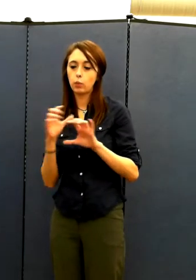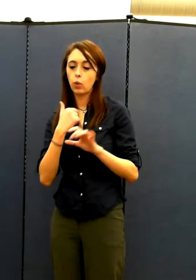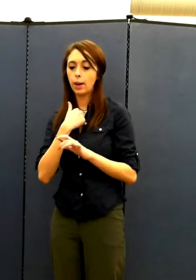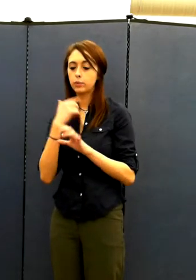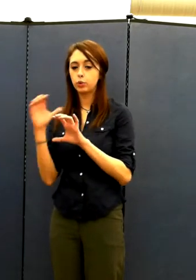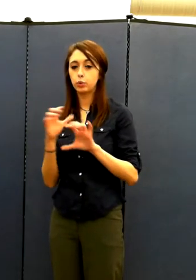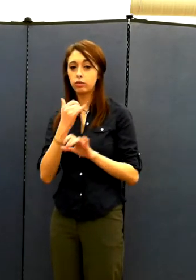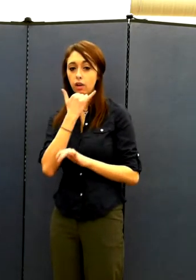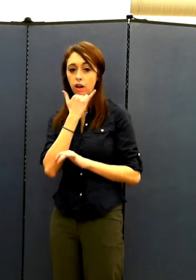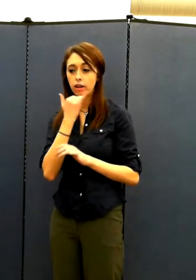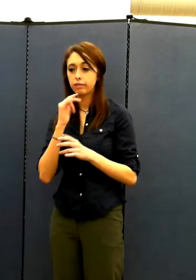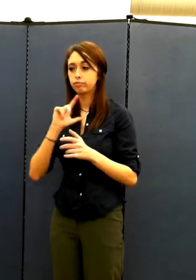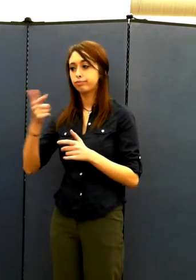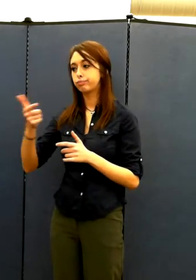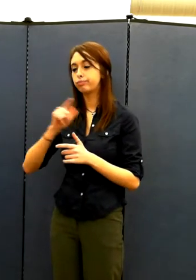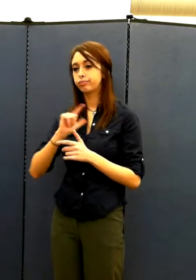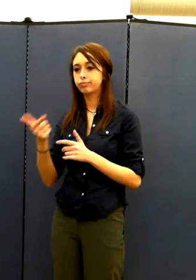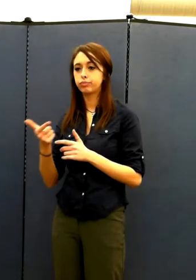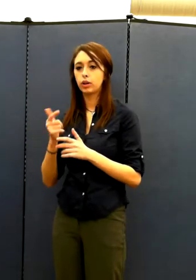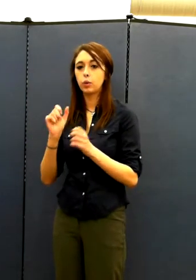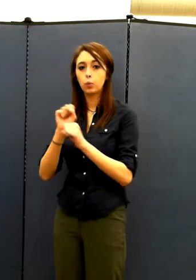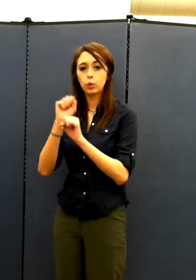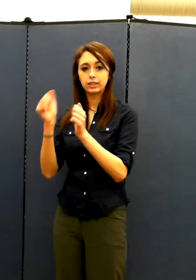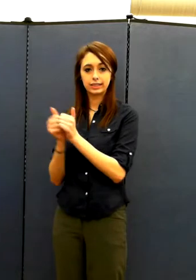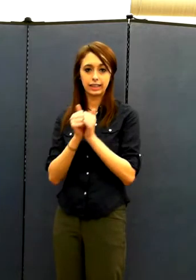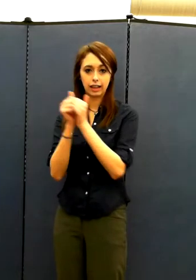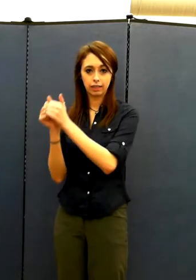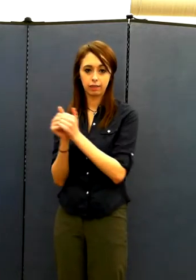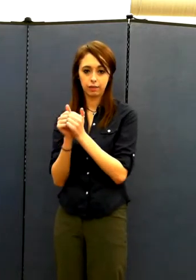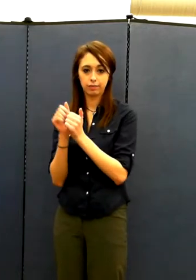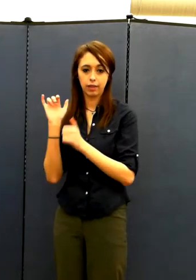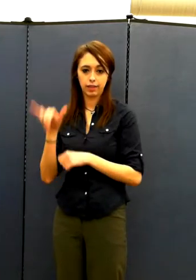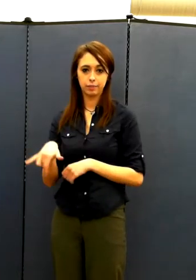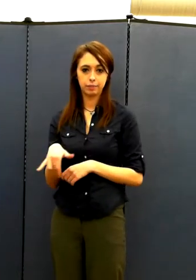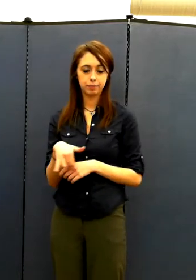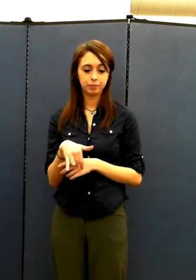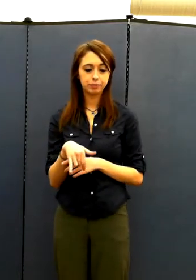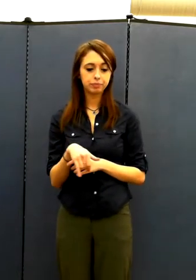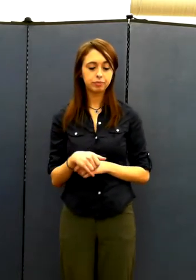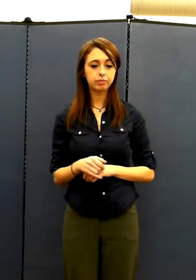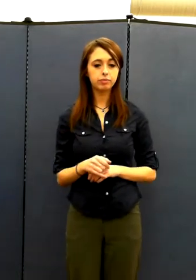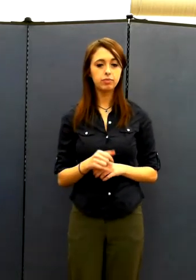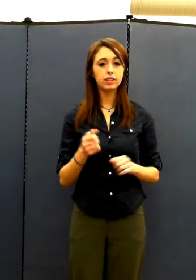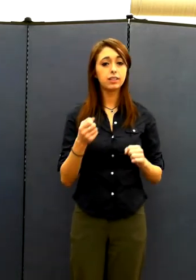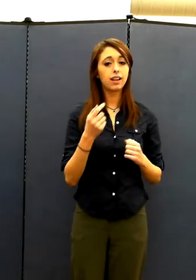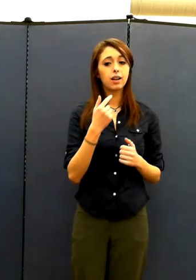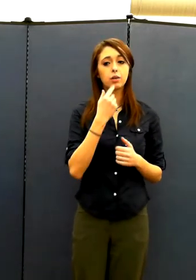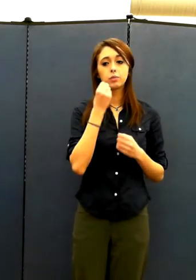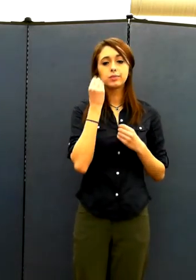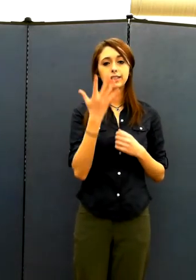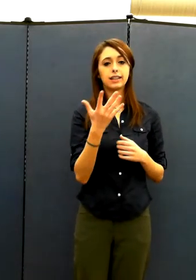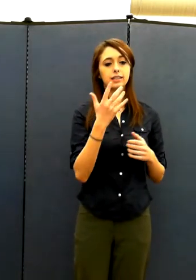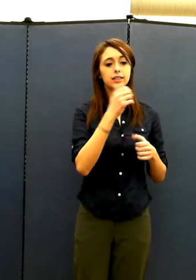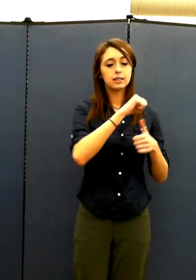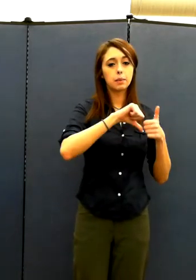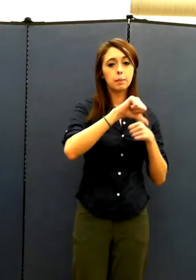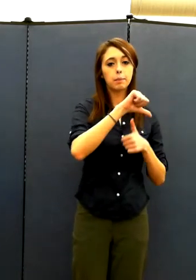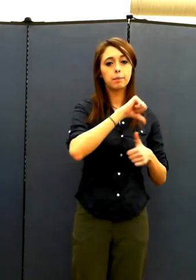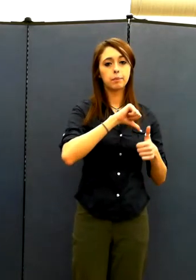we'll work with each other on that. So I just always want to say, just support and encourage each other, because it's so important. And like I said,